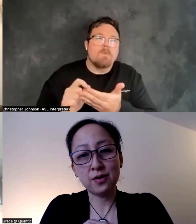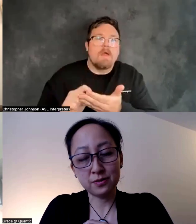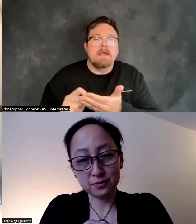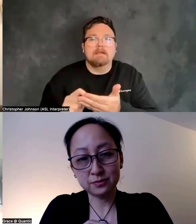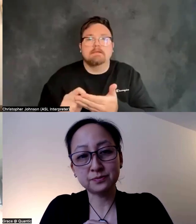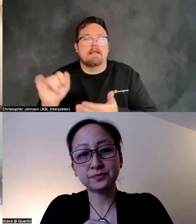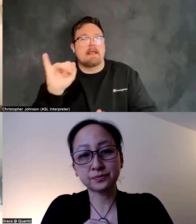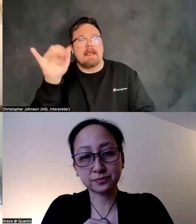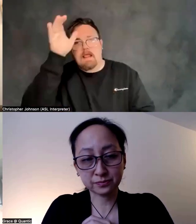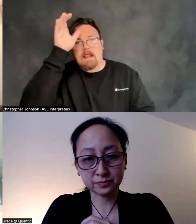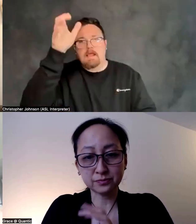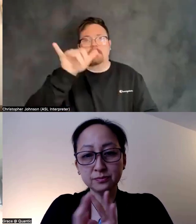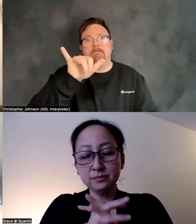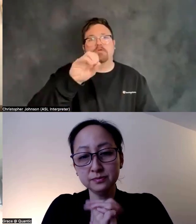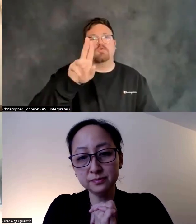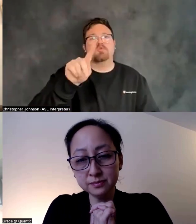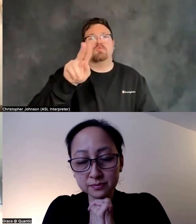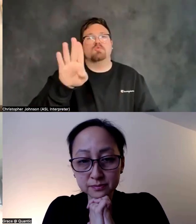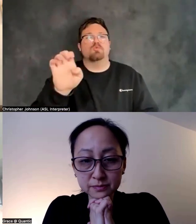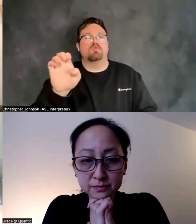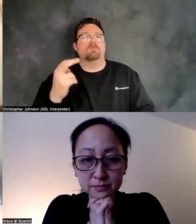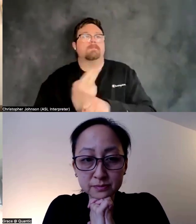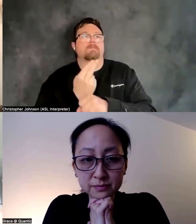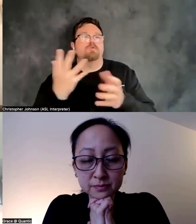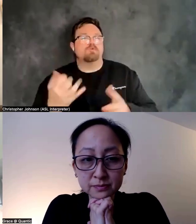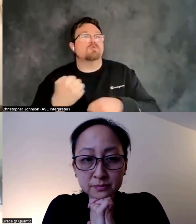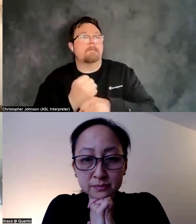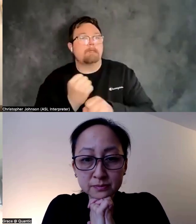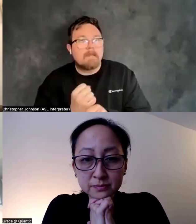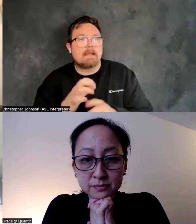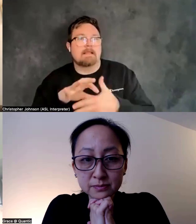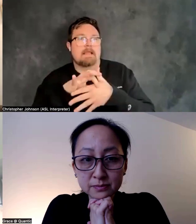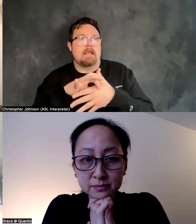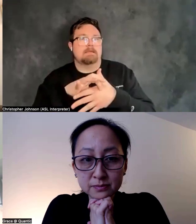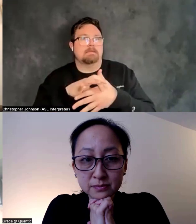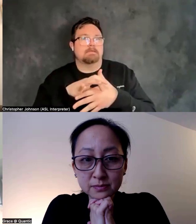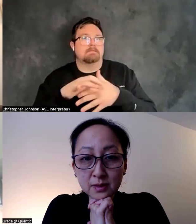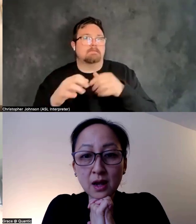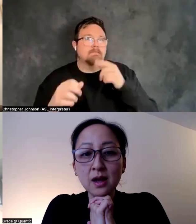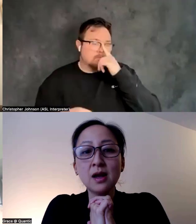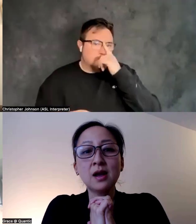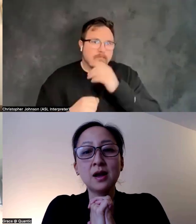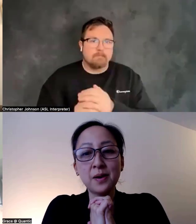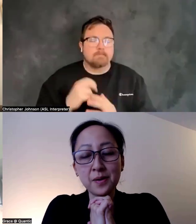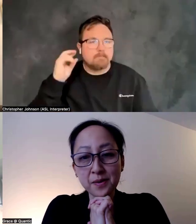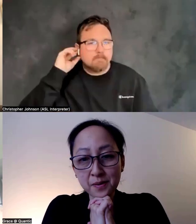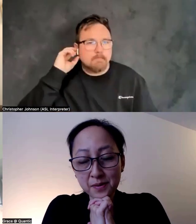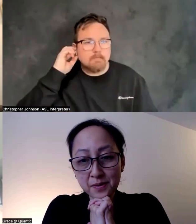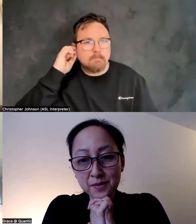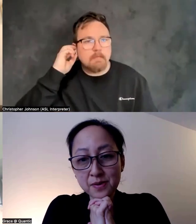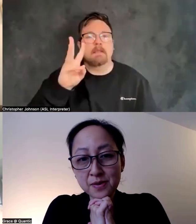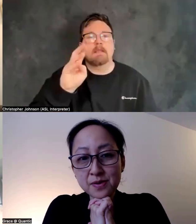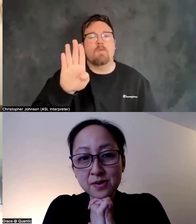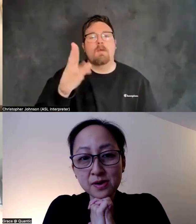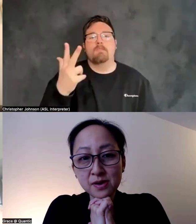It is user-made content. But then Web3 is you own the content. So it's kind of like